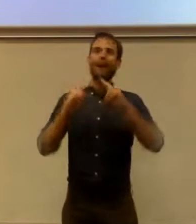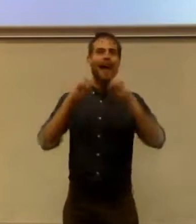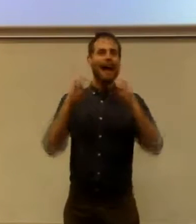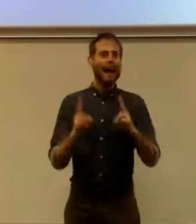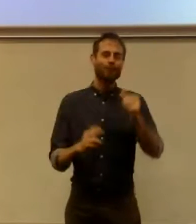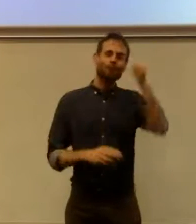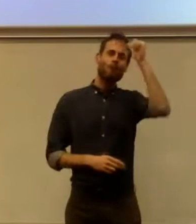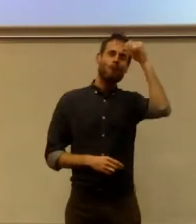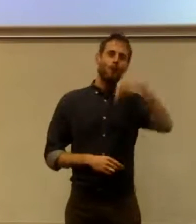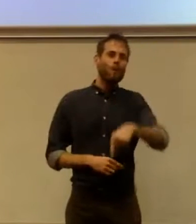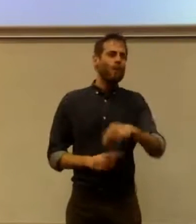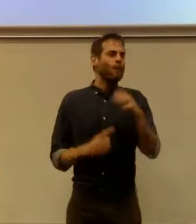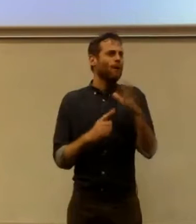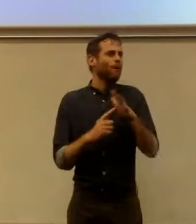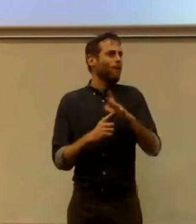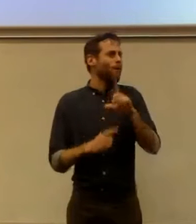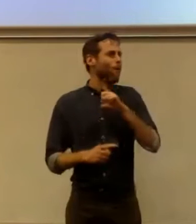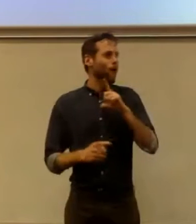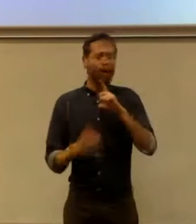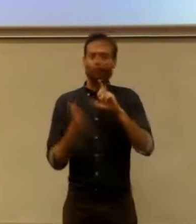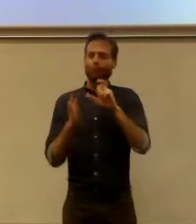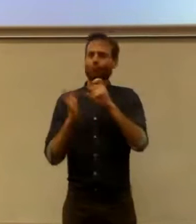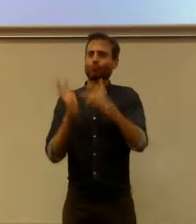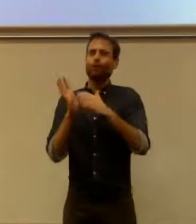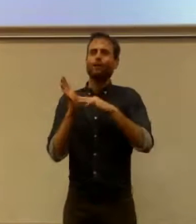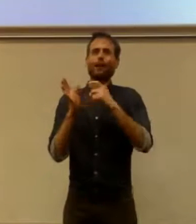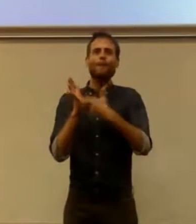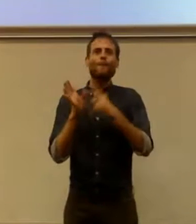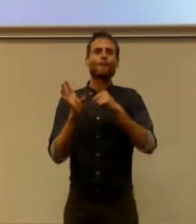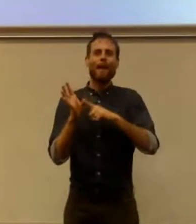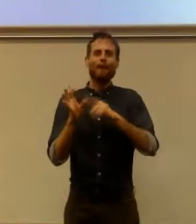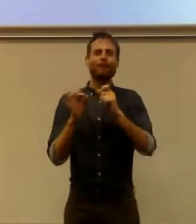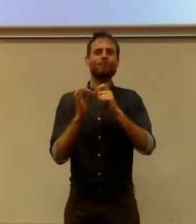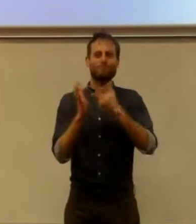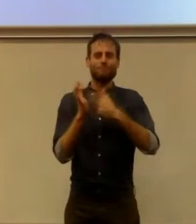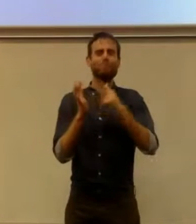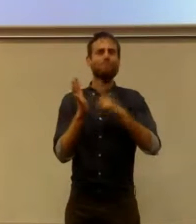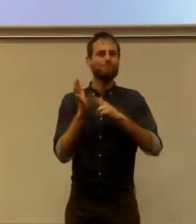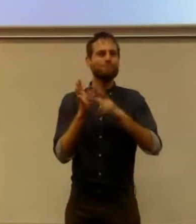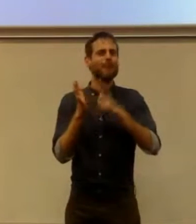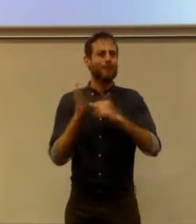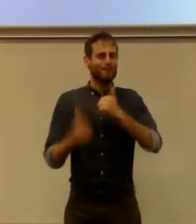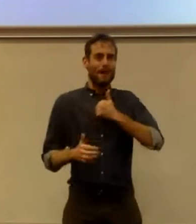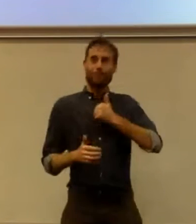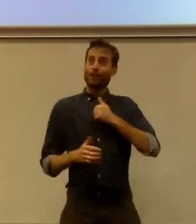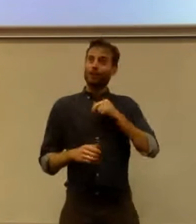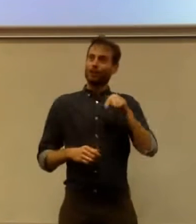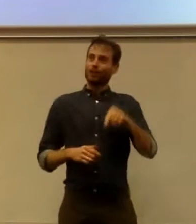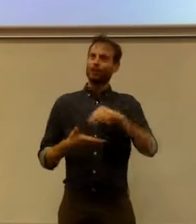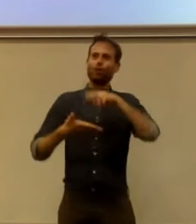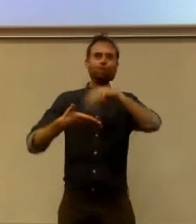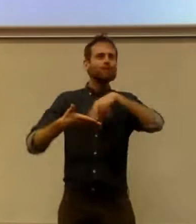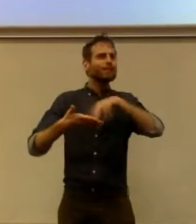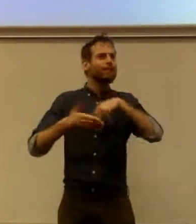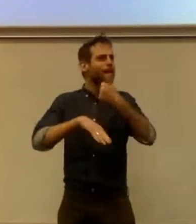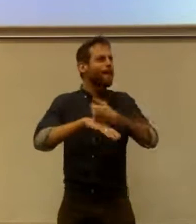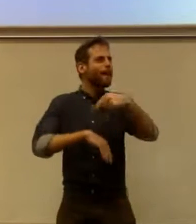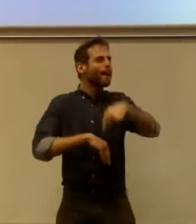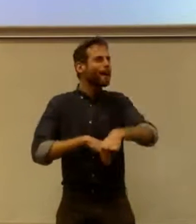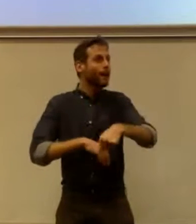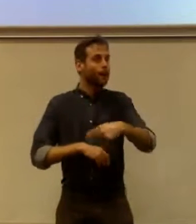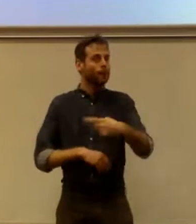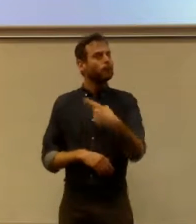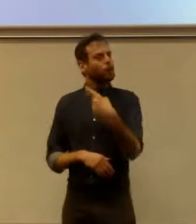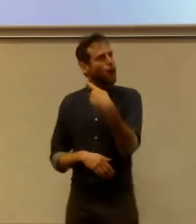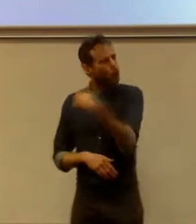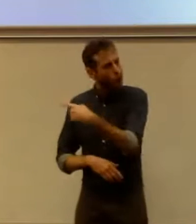Mary Brennan was a reader in Deaf Studies, and she, of course, was very influential, I think, in helping us